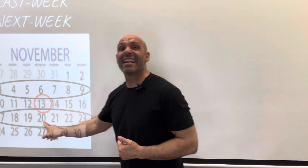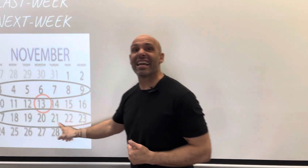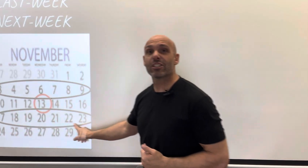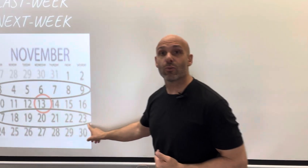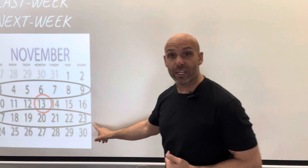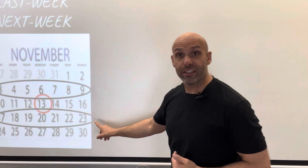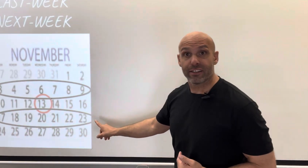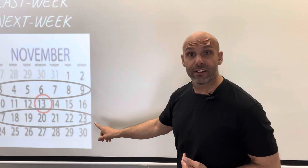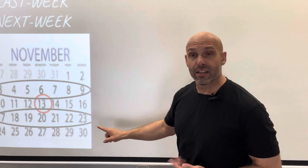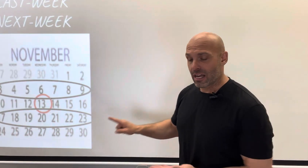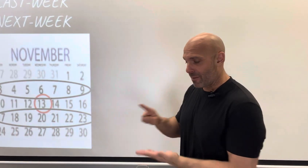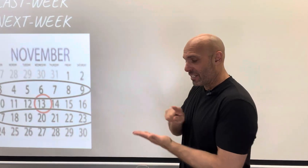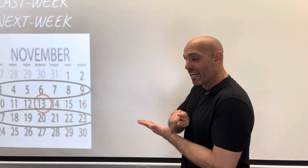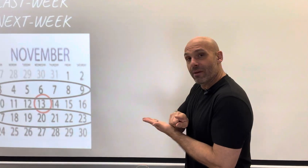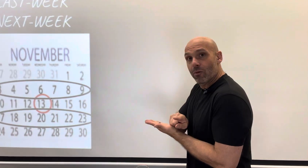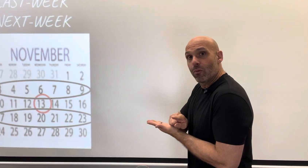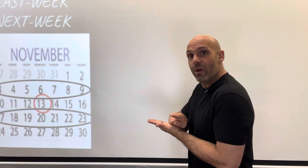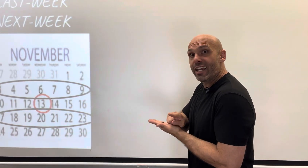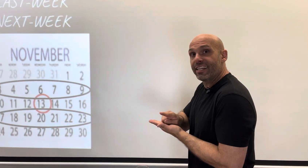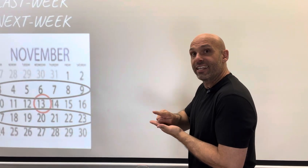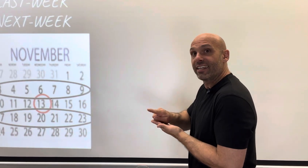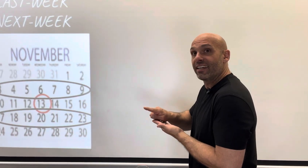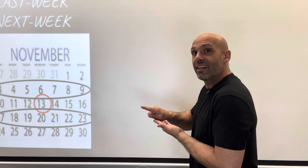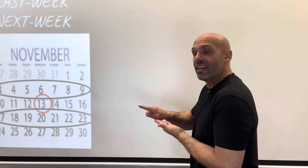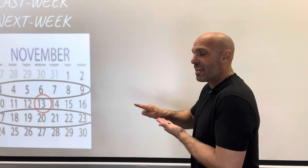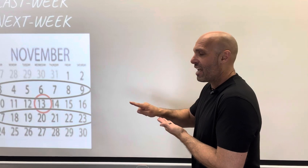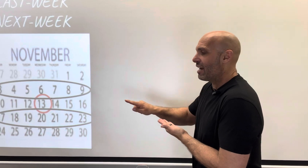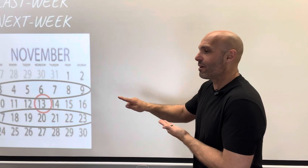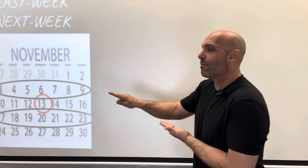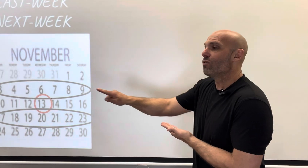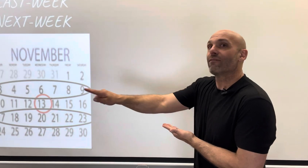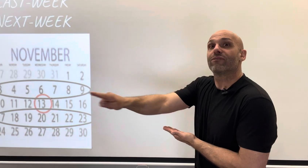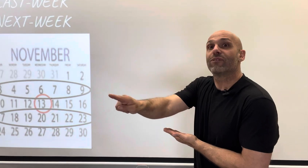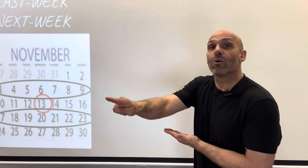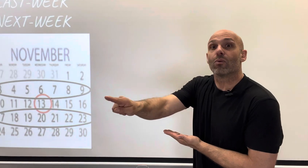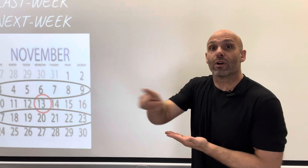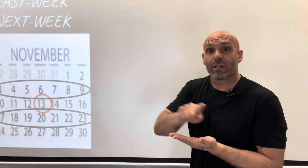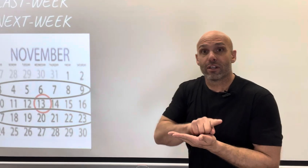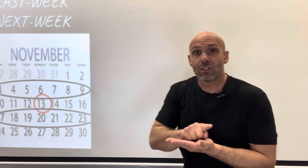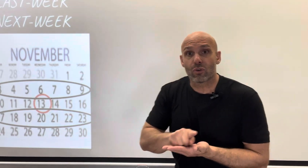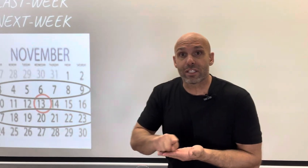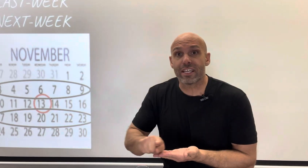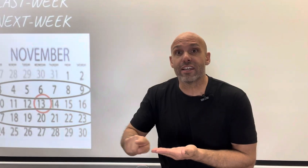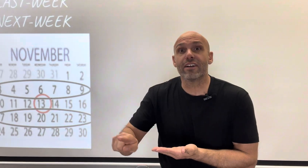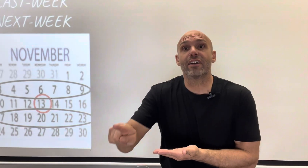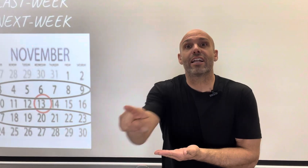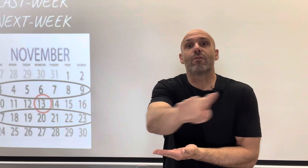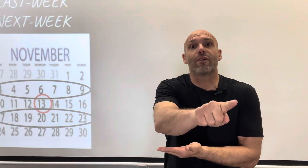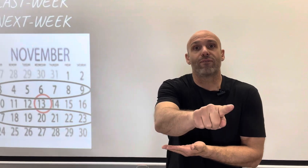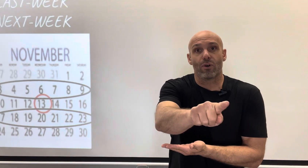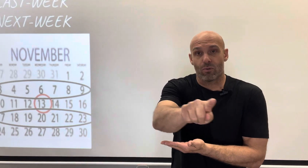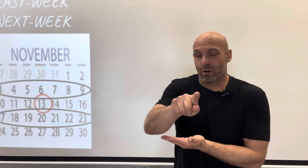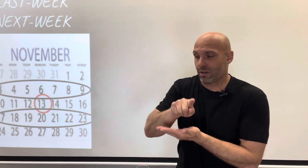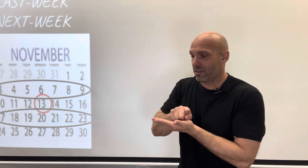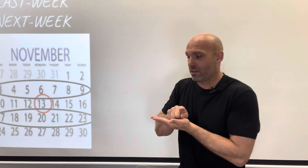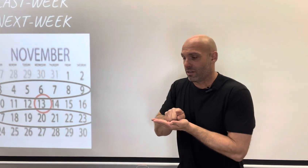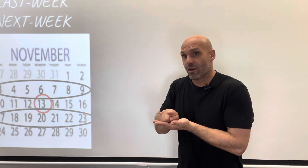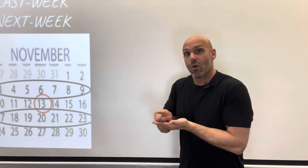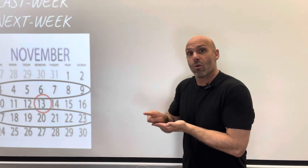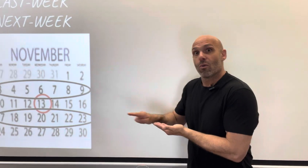next week. I'm going to sign my week, and I'm going to move it forward. So it's here, and I move it forward.